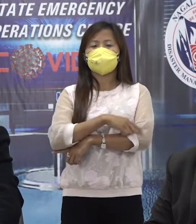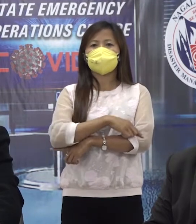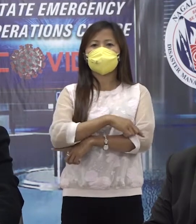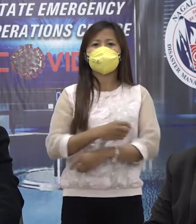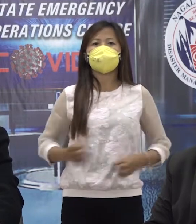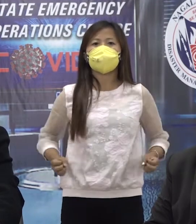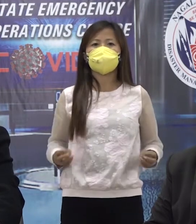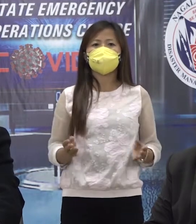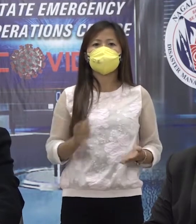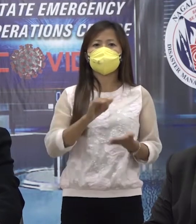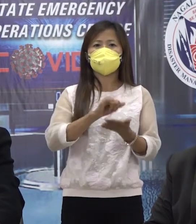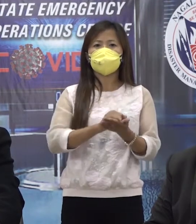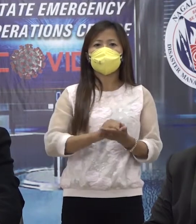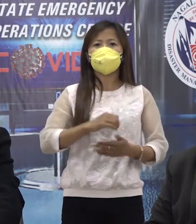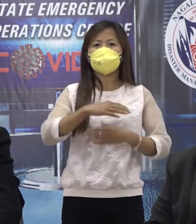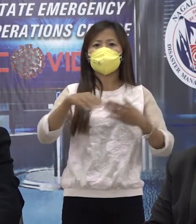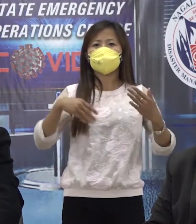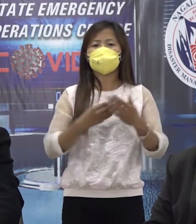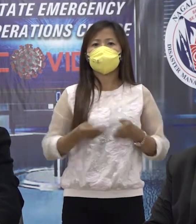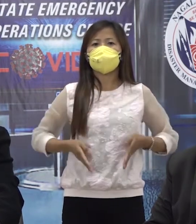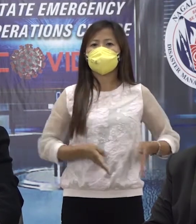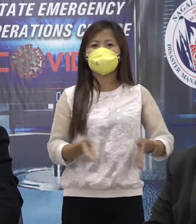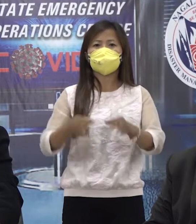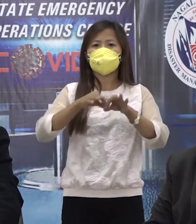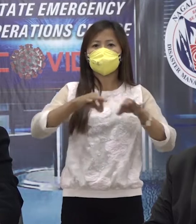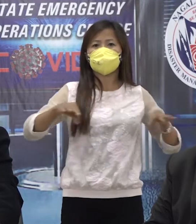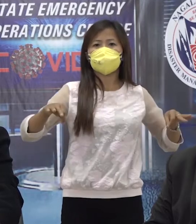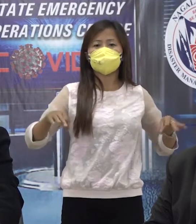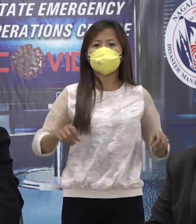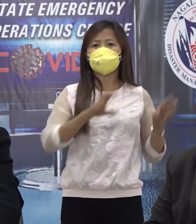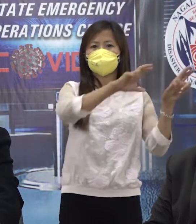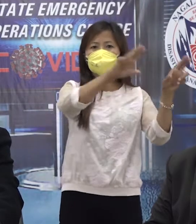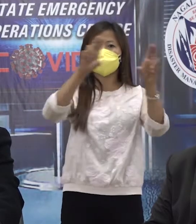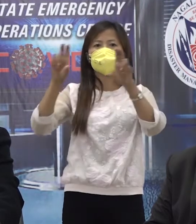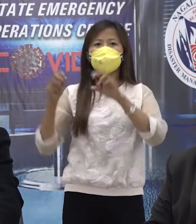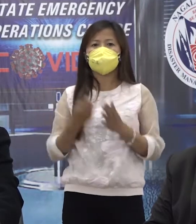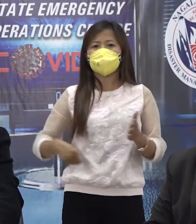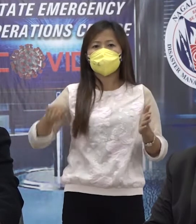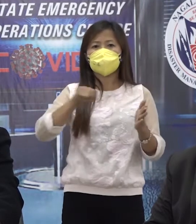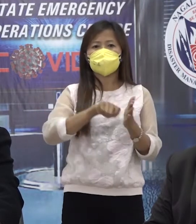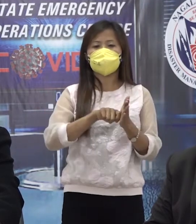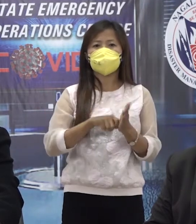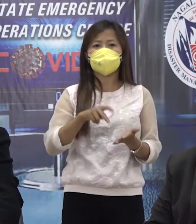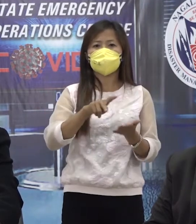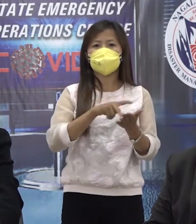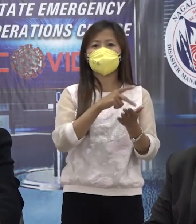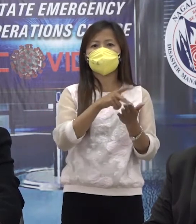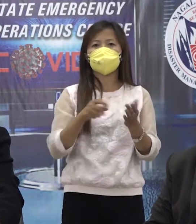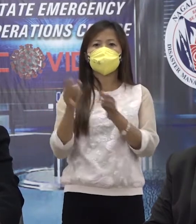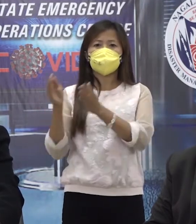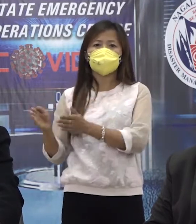stating that all the existing guidelines with regard to the lockdown in all the parts of the